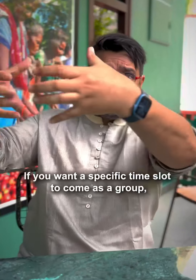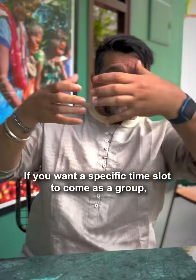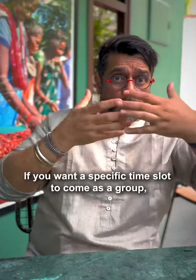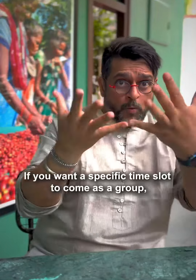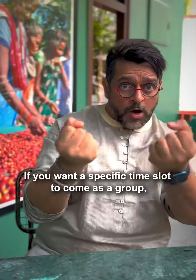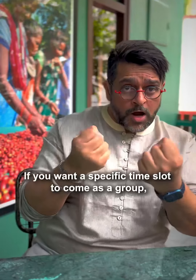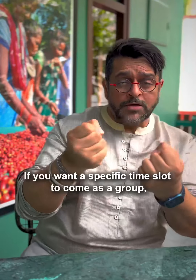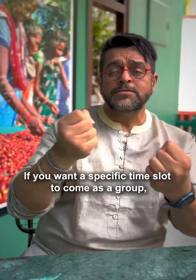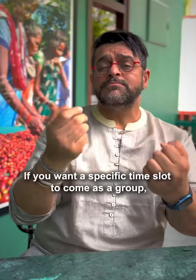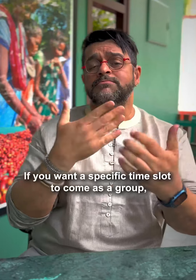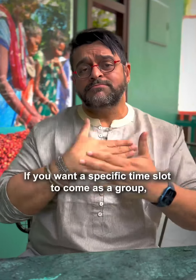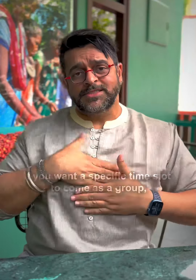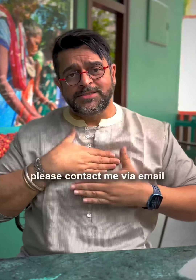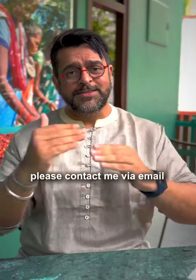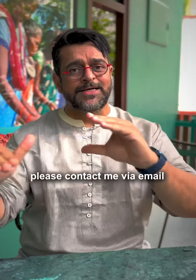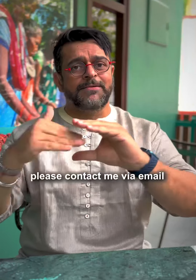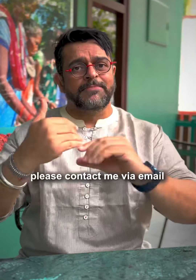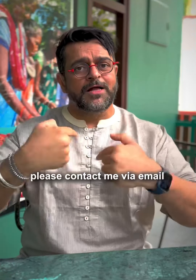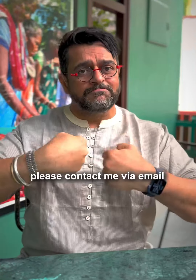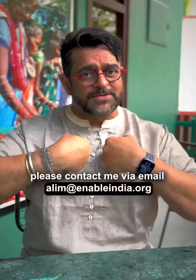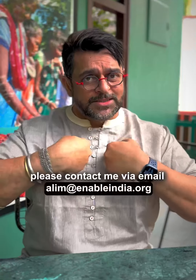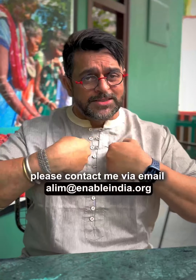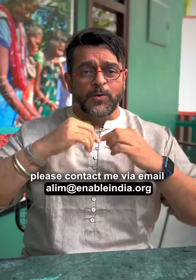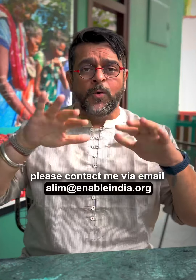to come as a group, please contact me via email